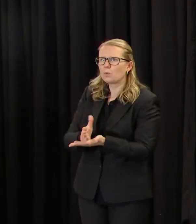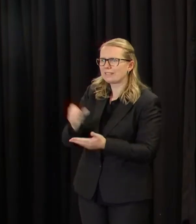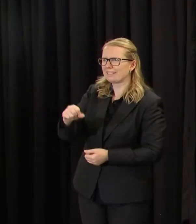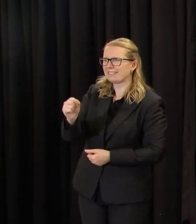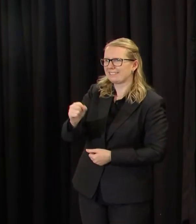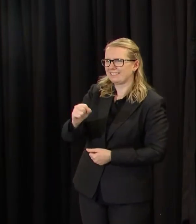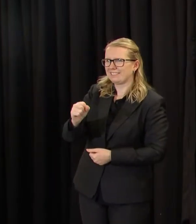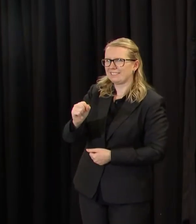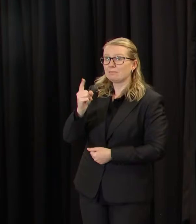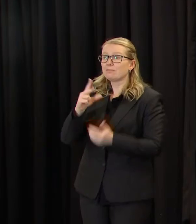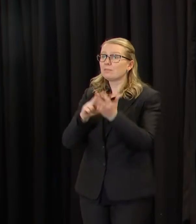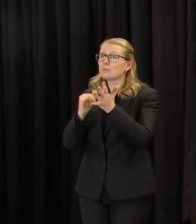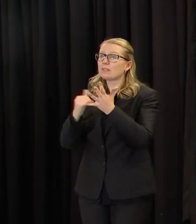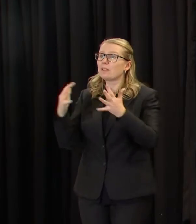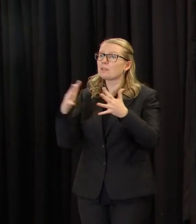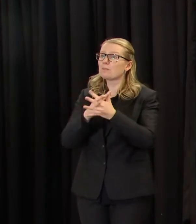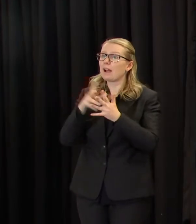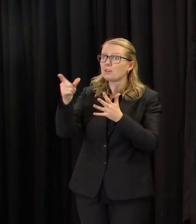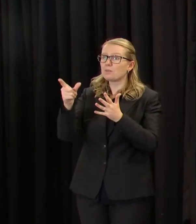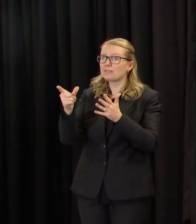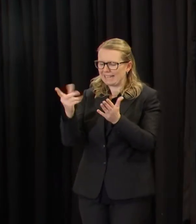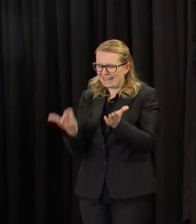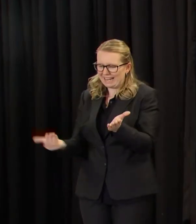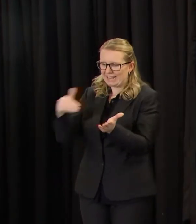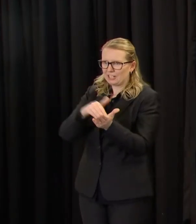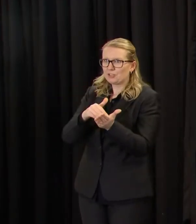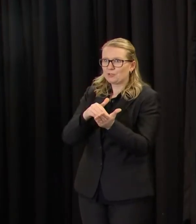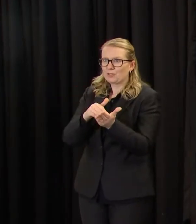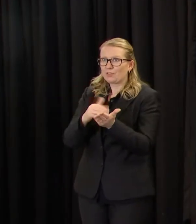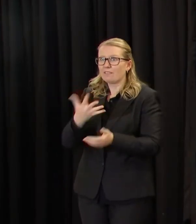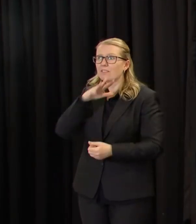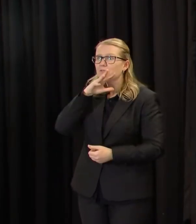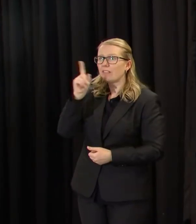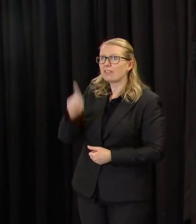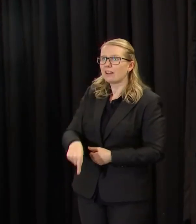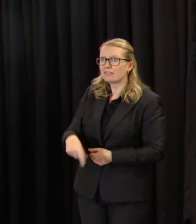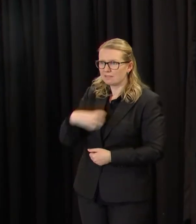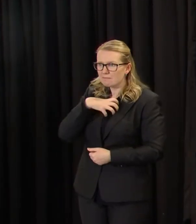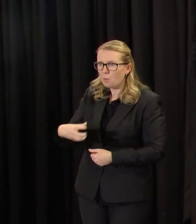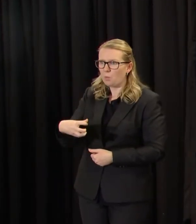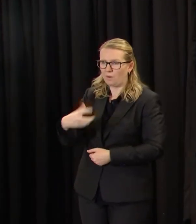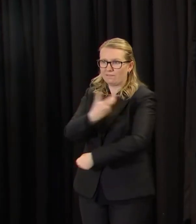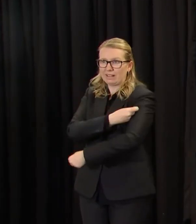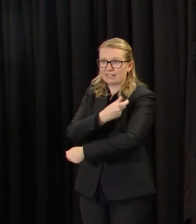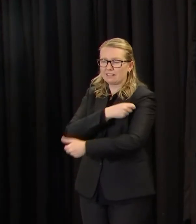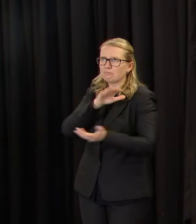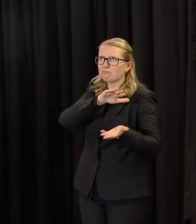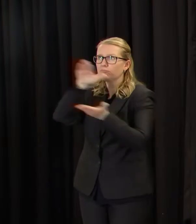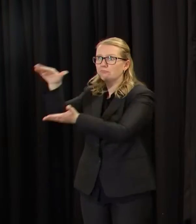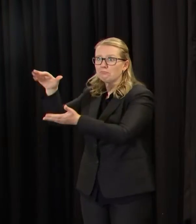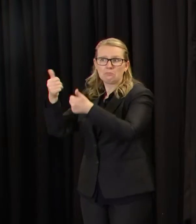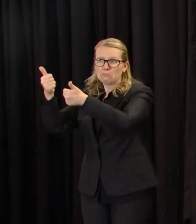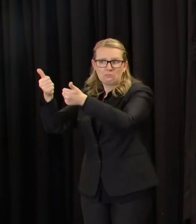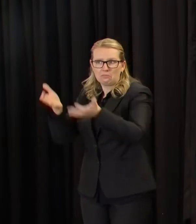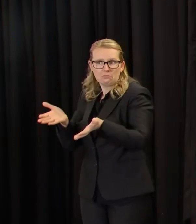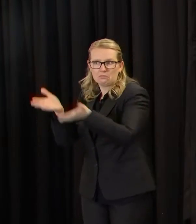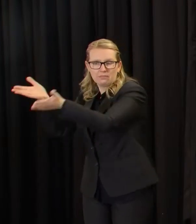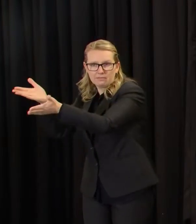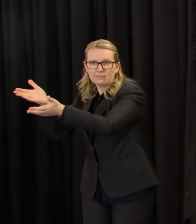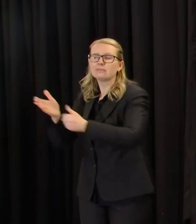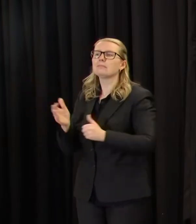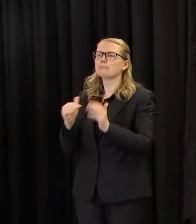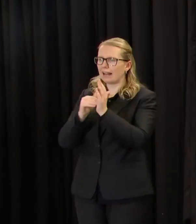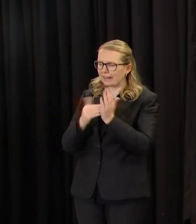start on us now because they were given 500,000 extra doses. I'm pretty keen that we get our fair share now, and I'm sure that other state premiers would have a